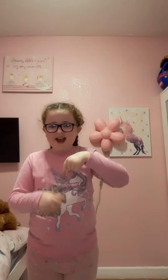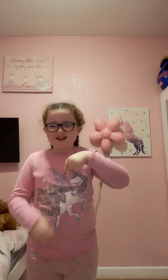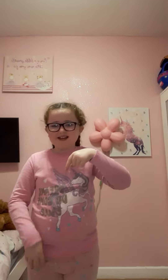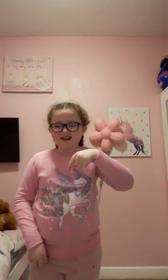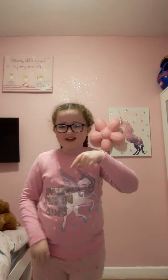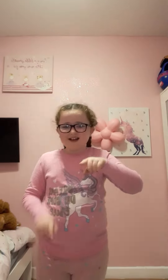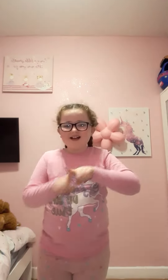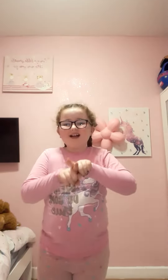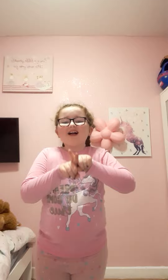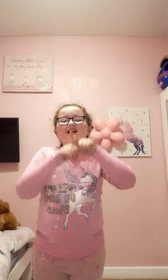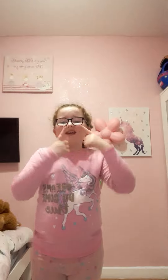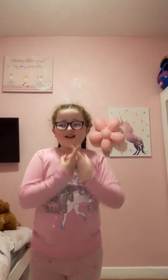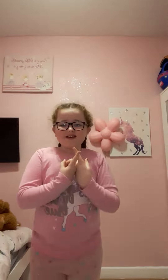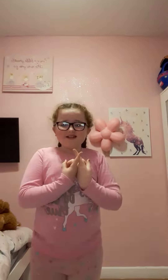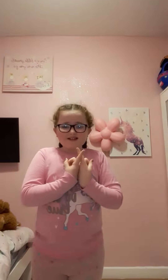is